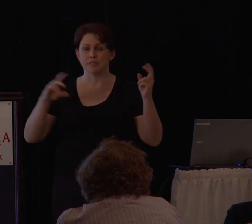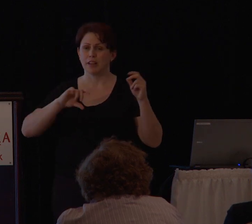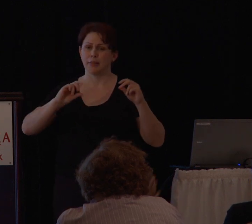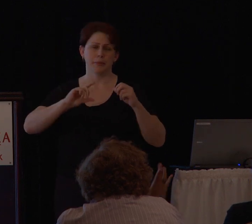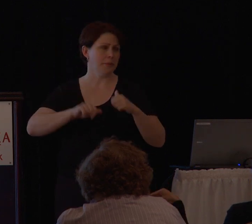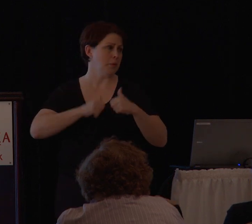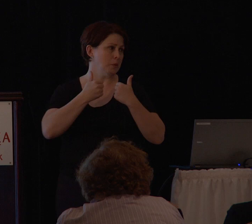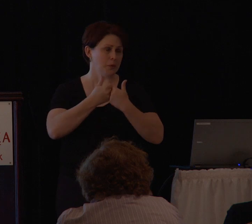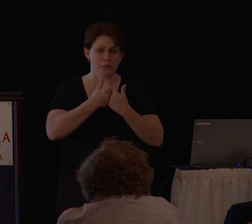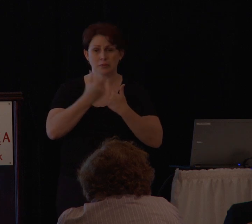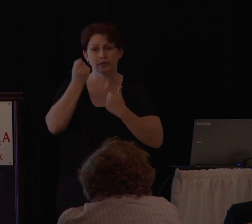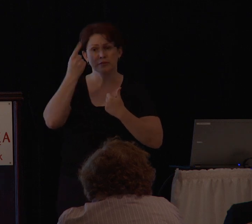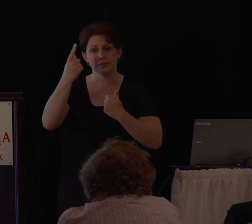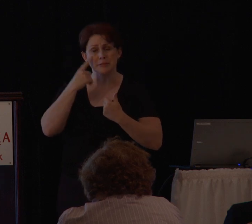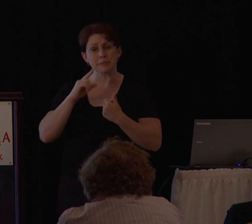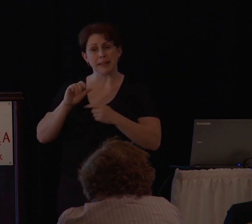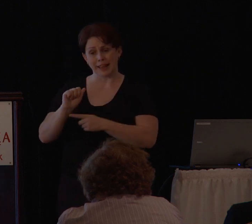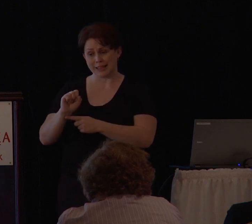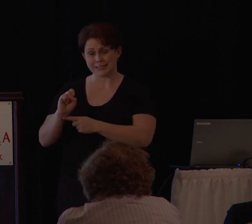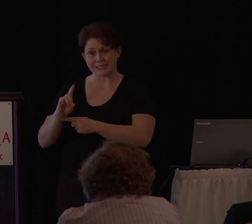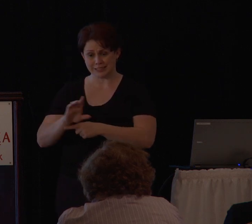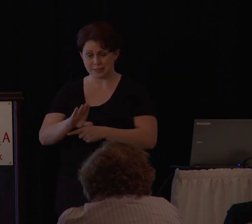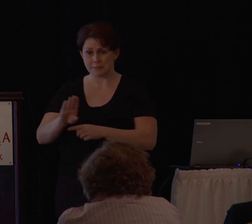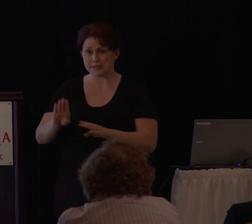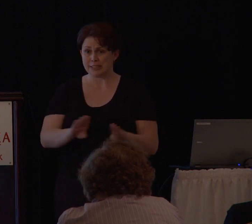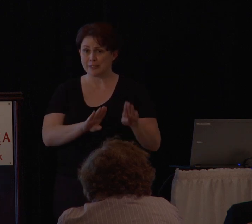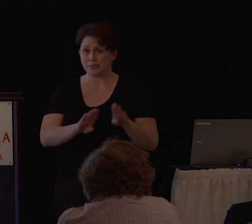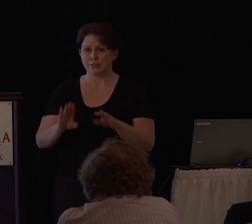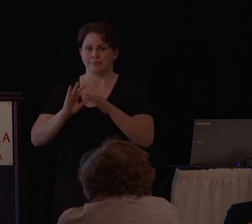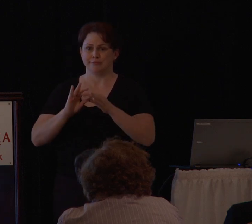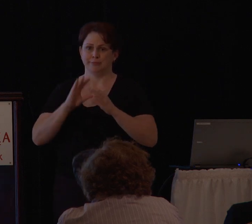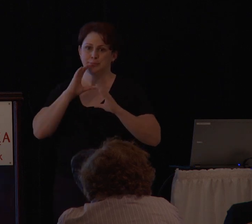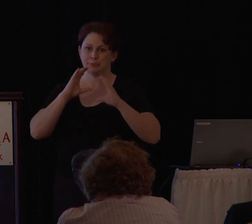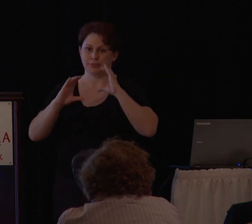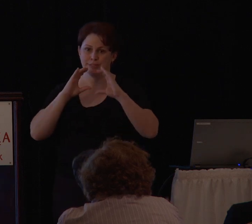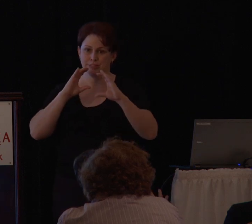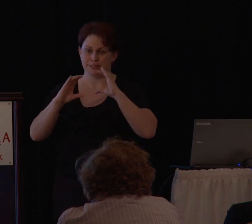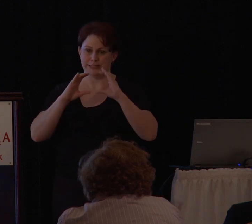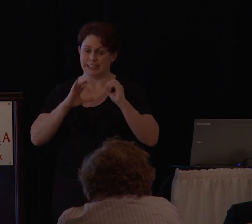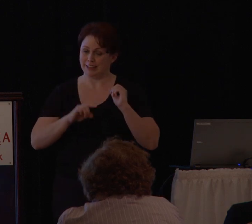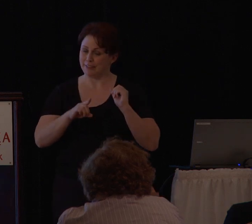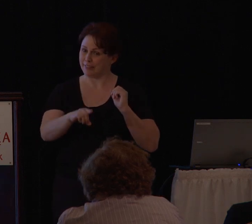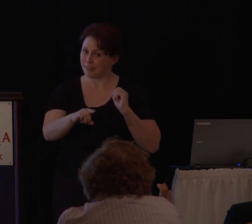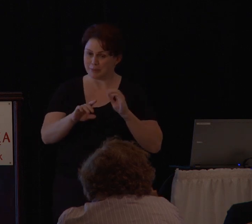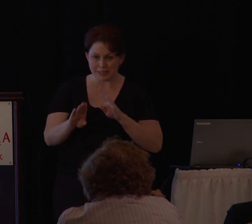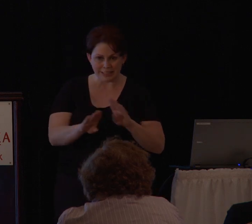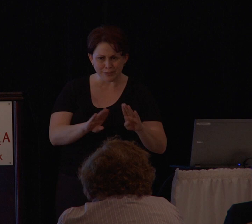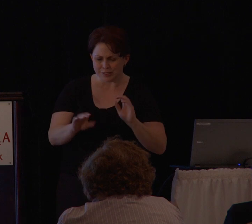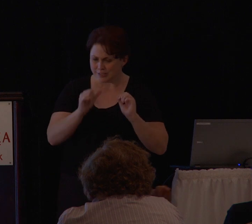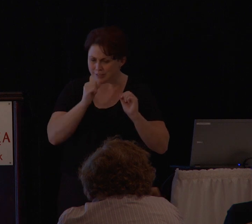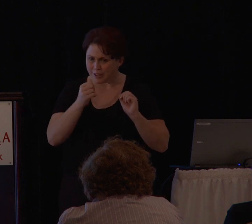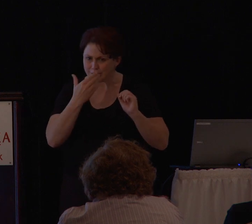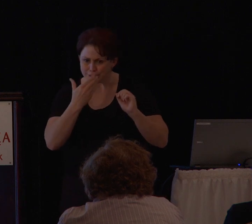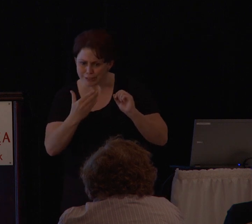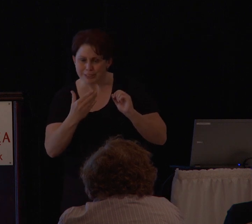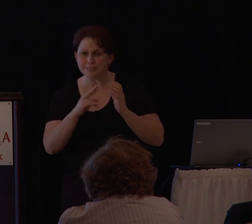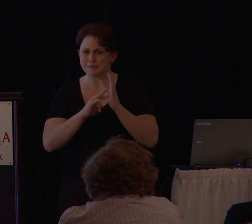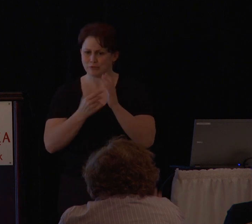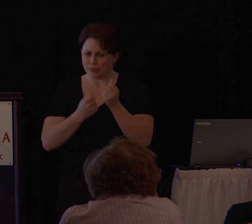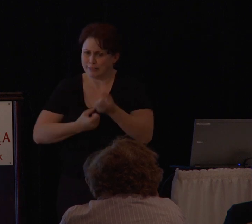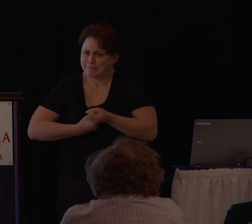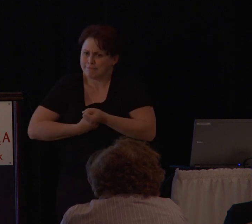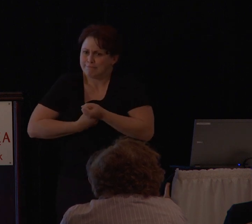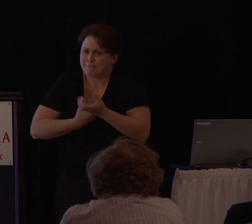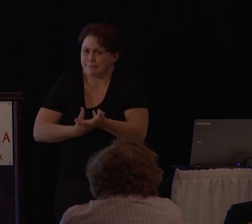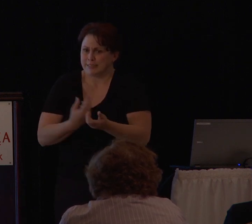the behavior of a person with ASD is communication. When they are behaving poorly, they are trying to tell us something.